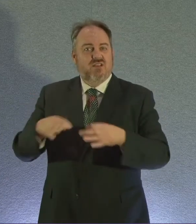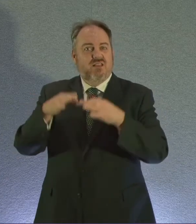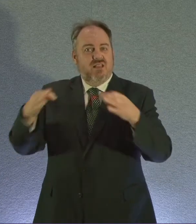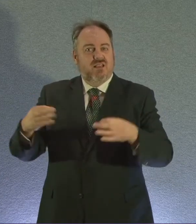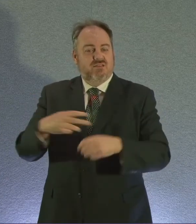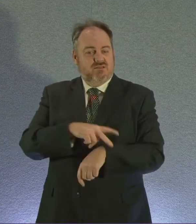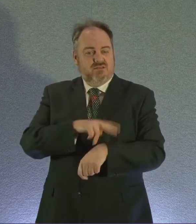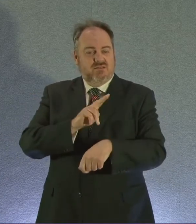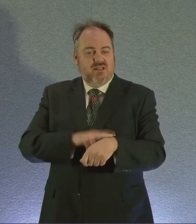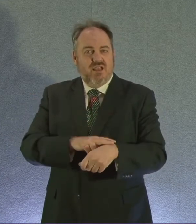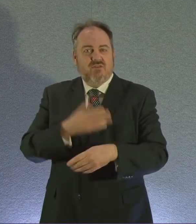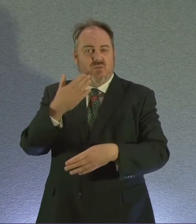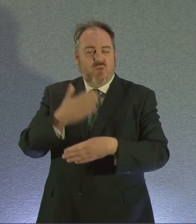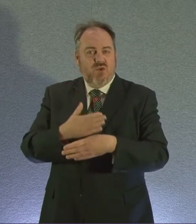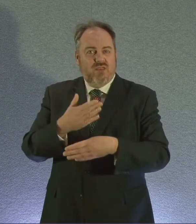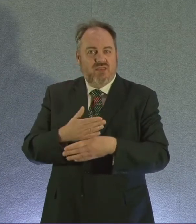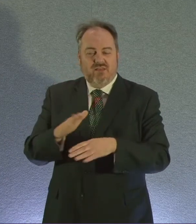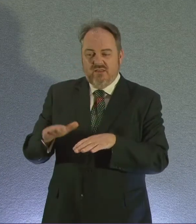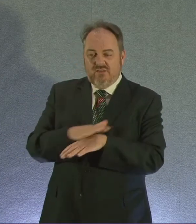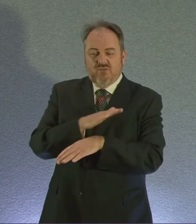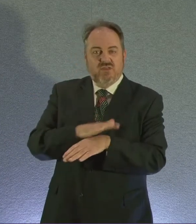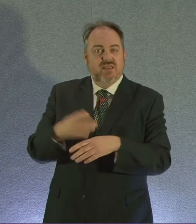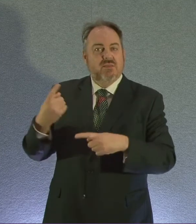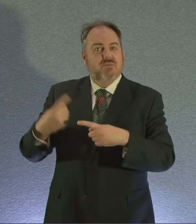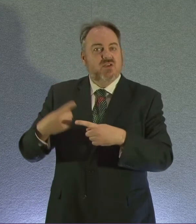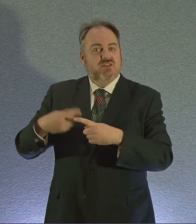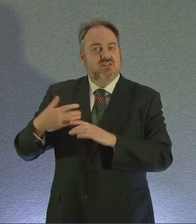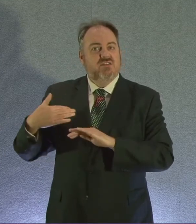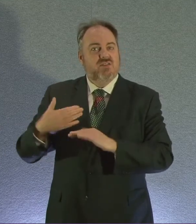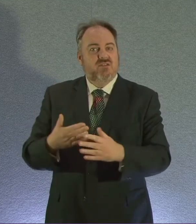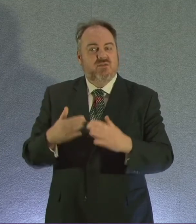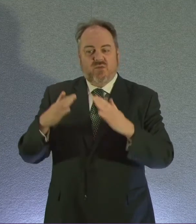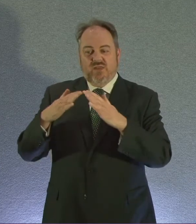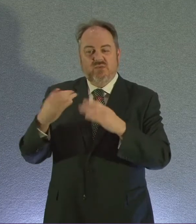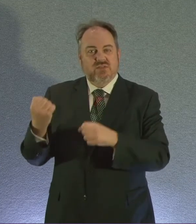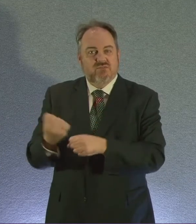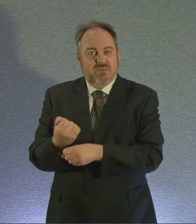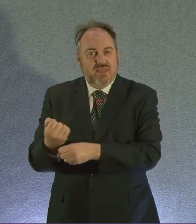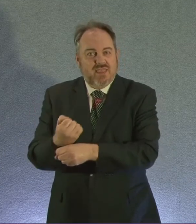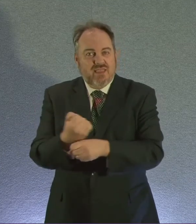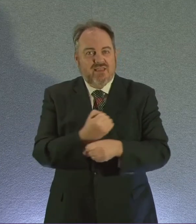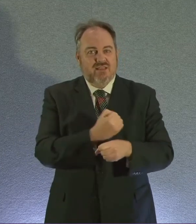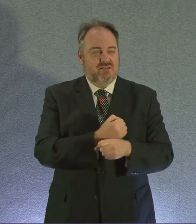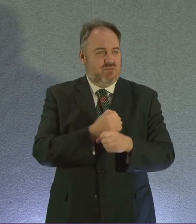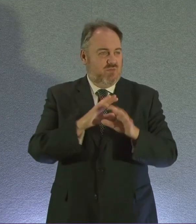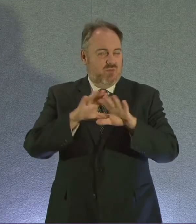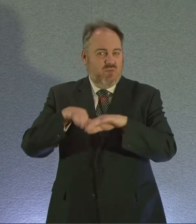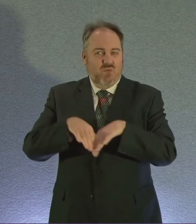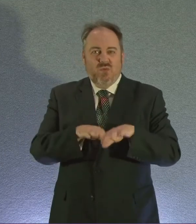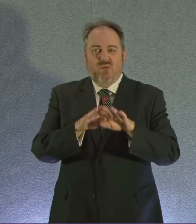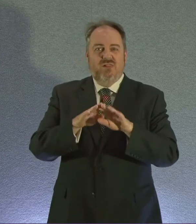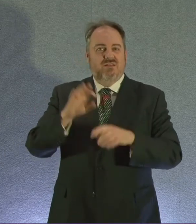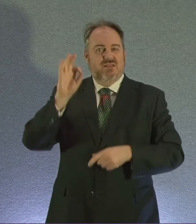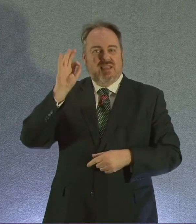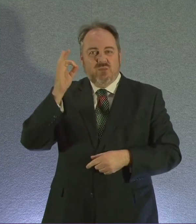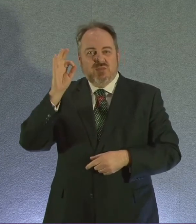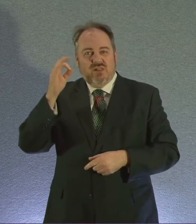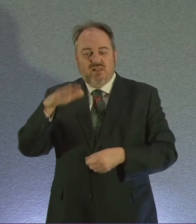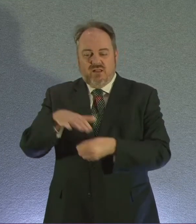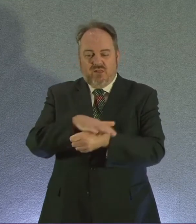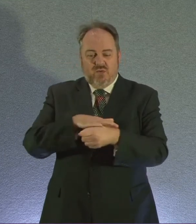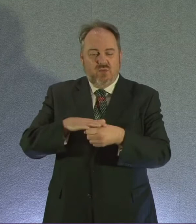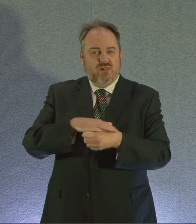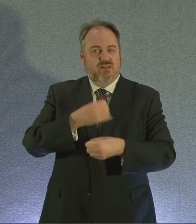maintaining an emergency work in terms of housing, right across the public sector and local government. There